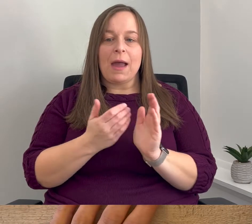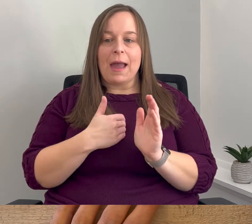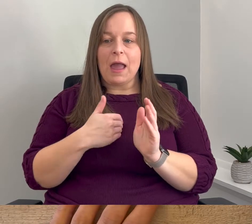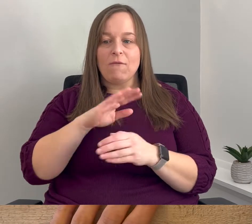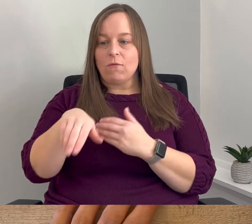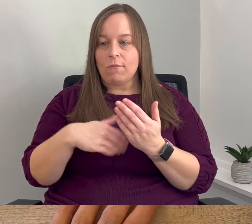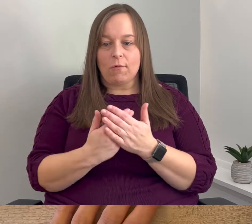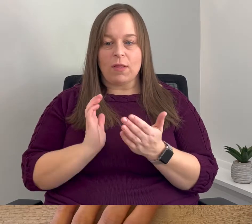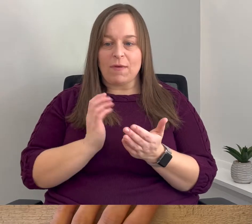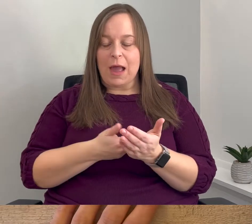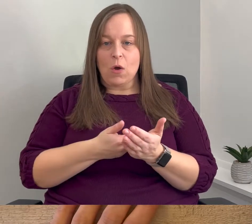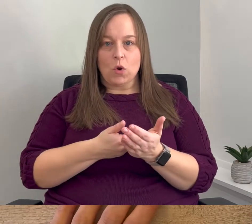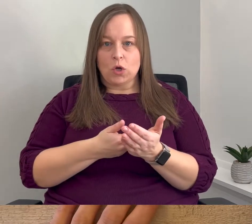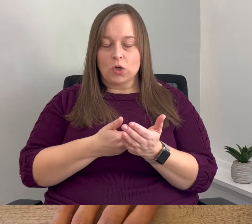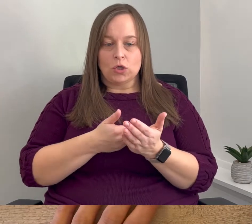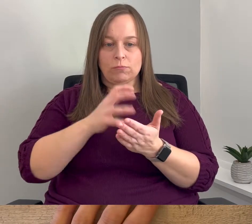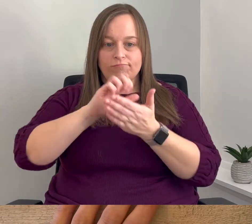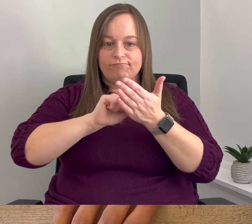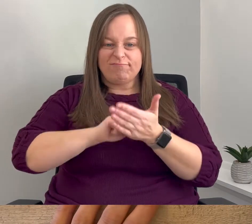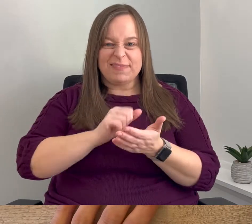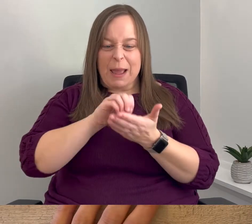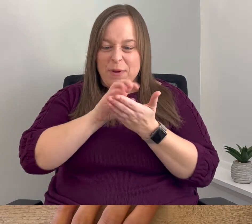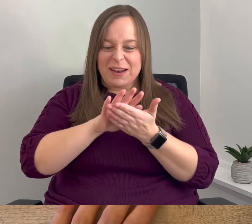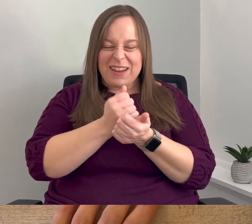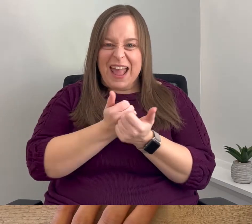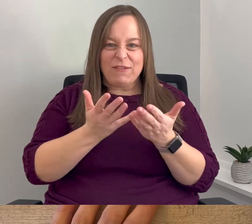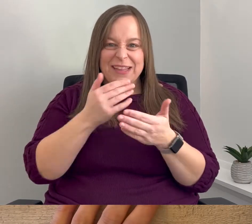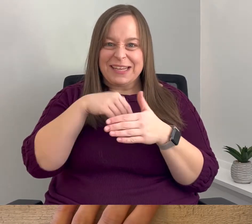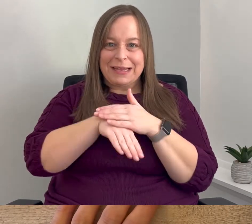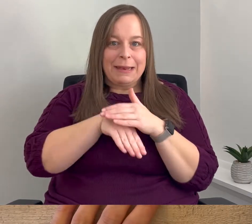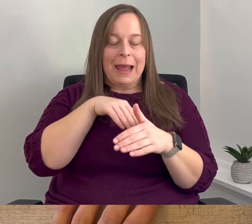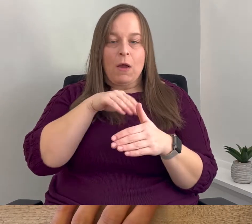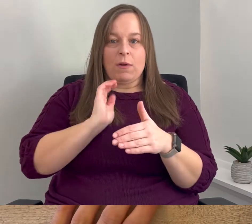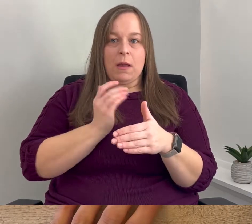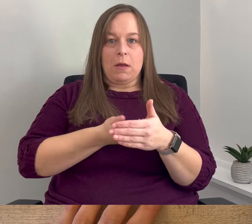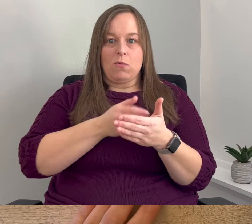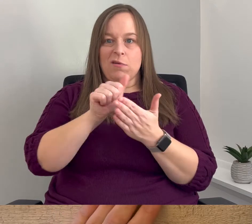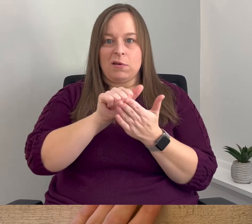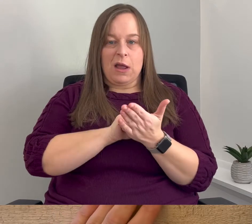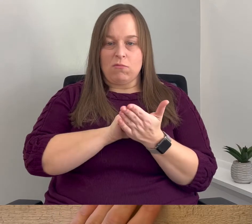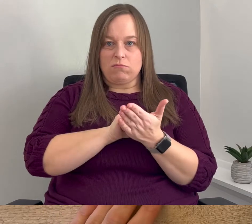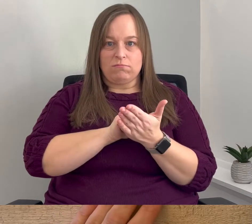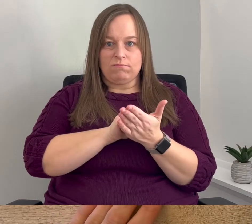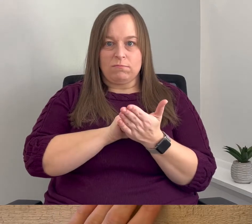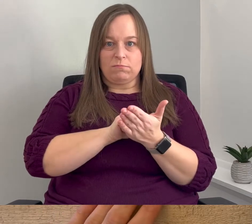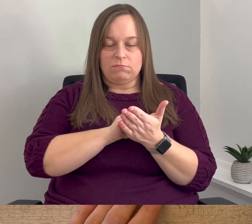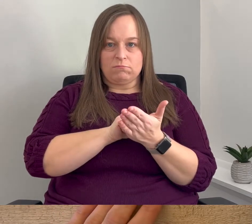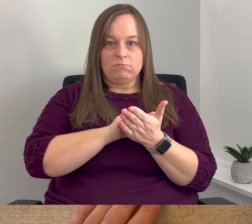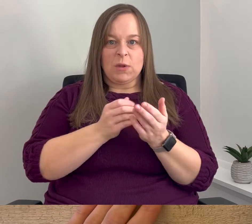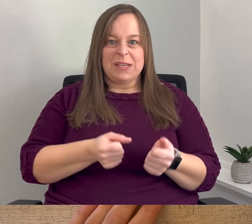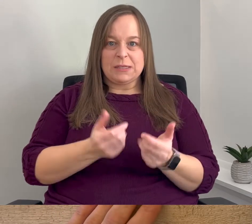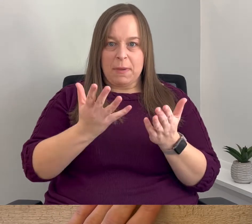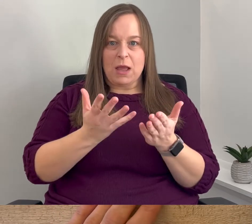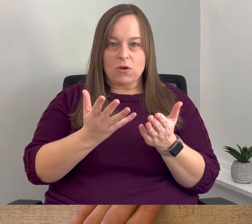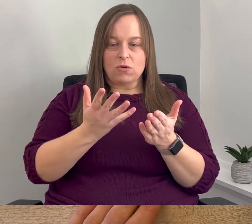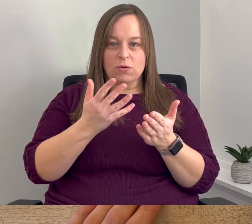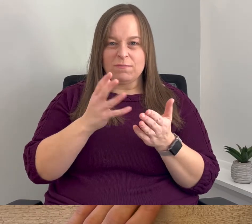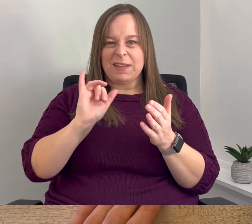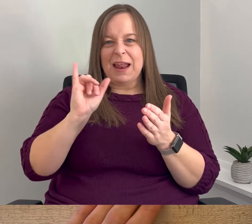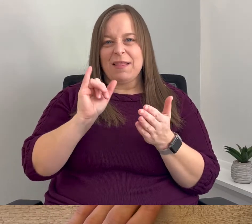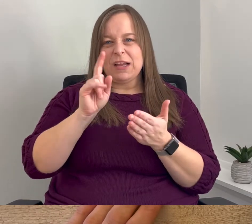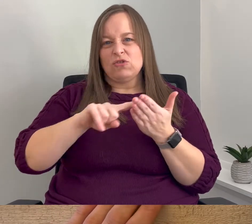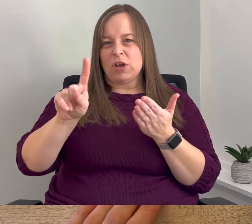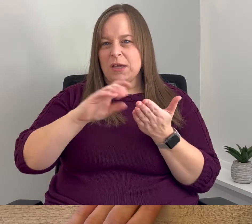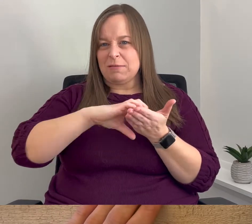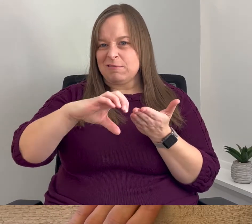here. I have all of our expenses. I literally track every item that goes in and out of our account on